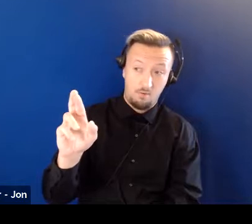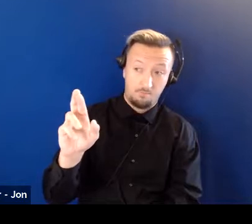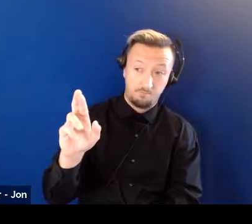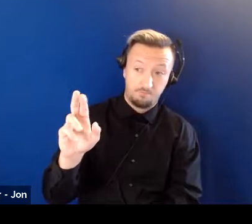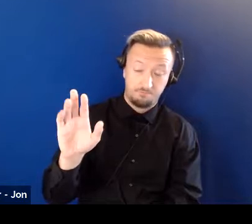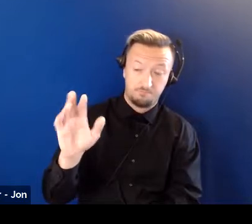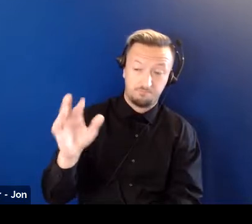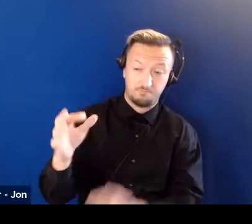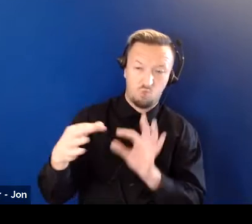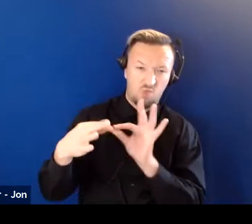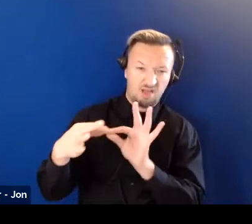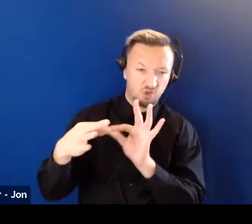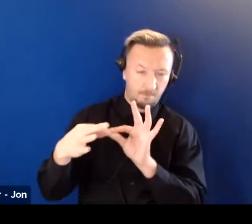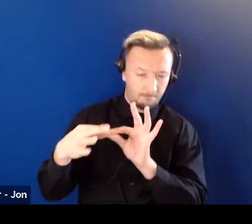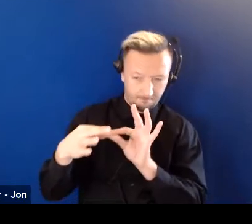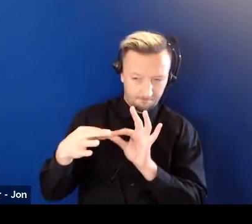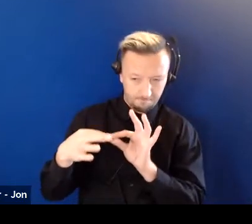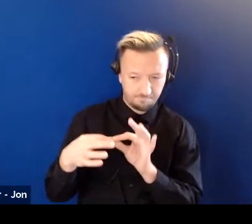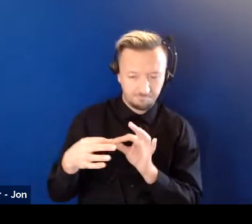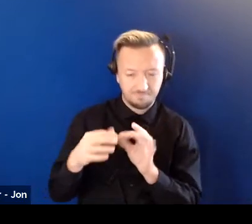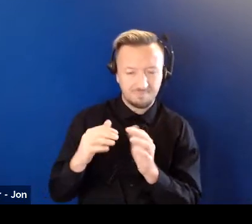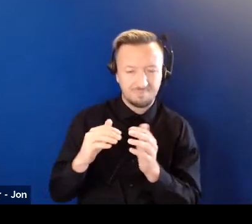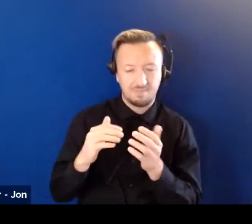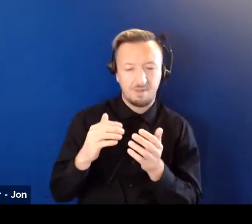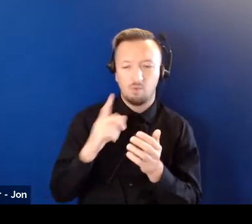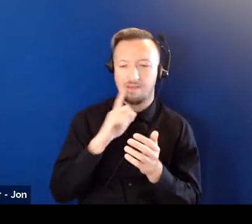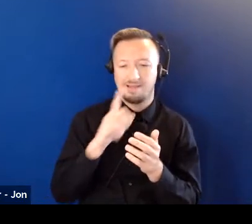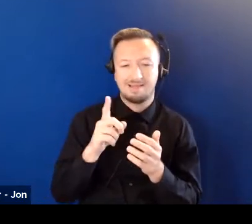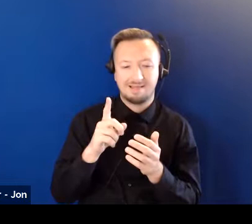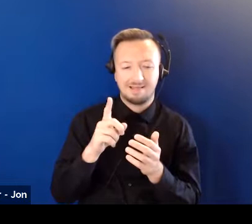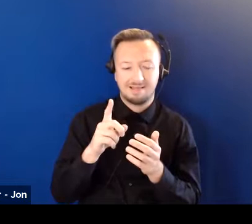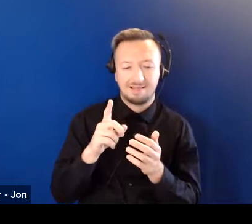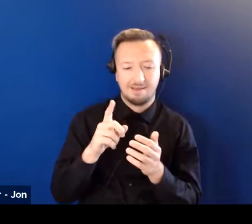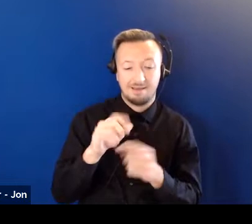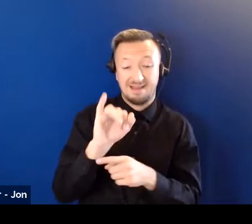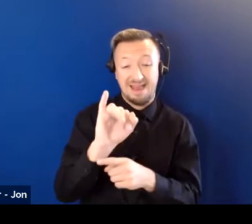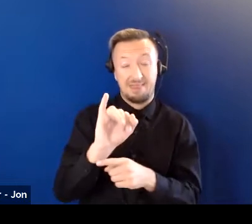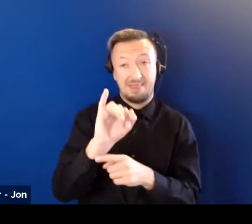for me, it has to do with promoting the independent living paradigm